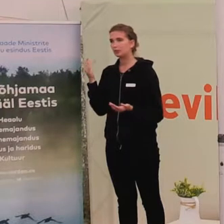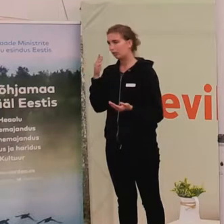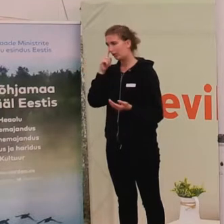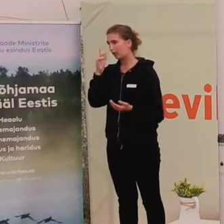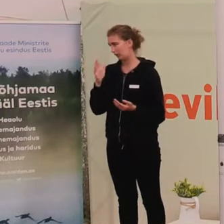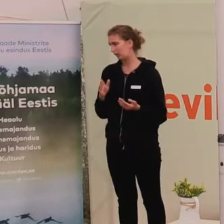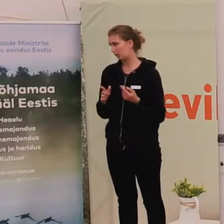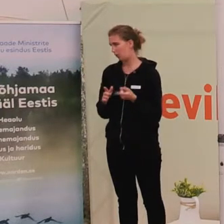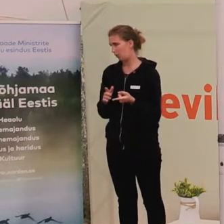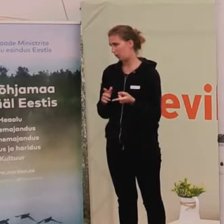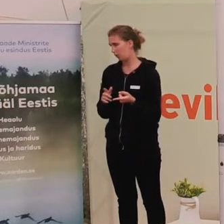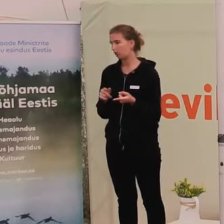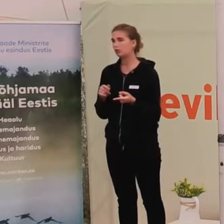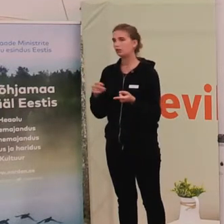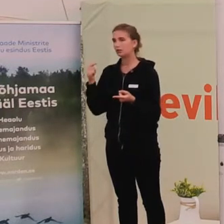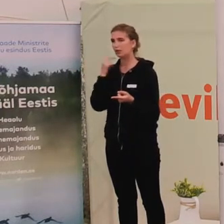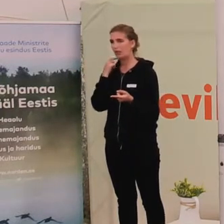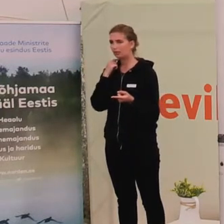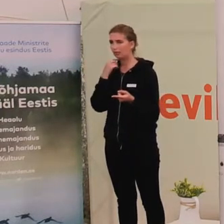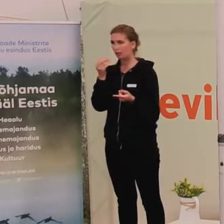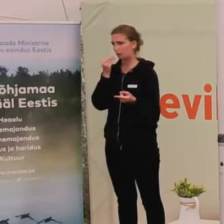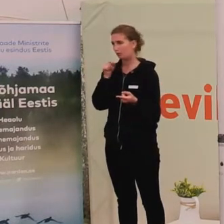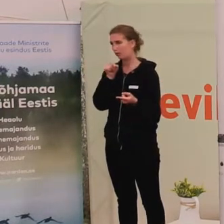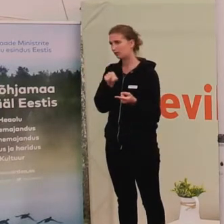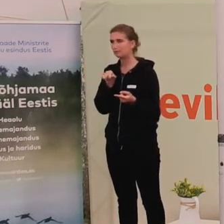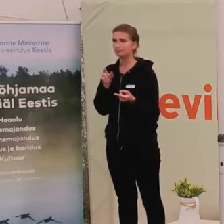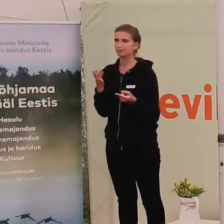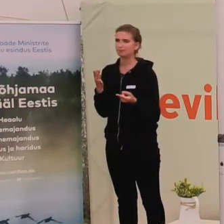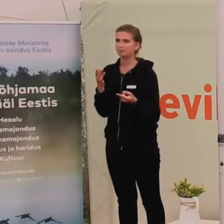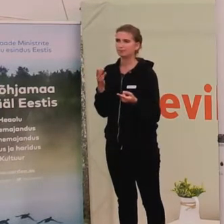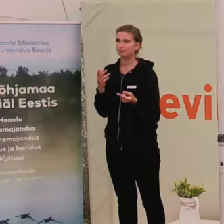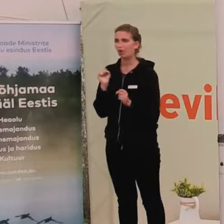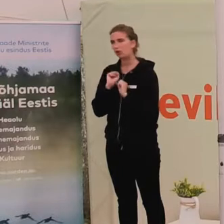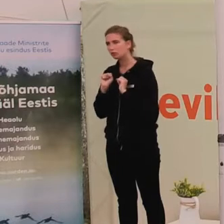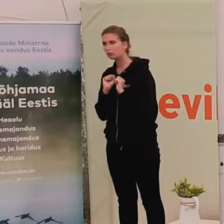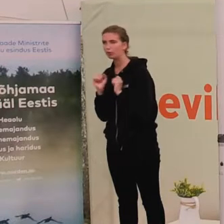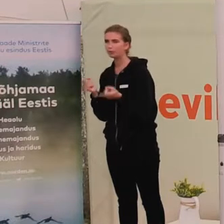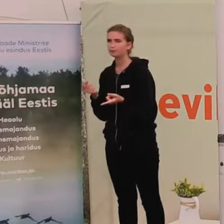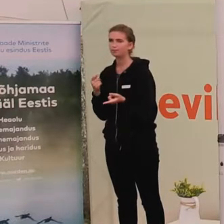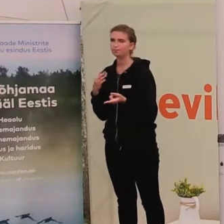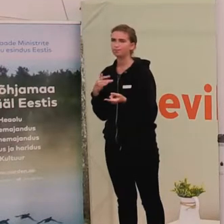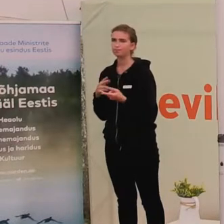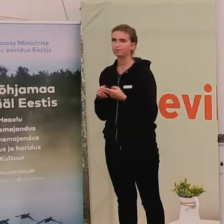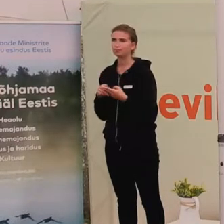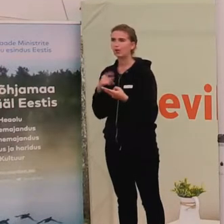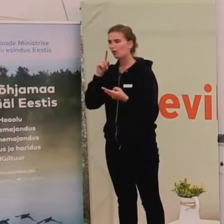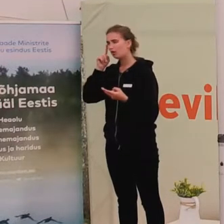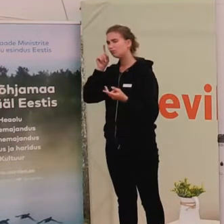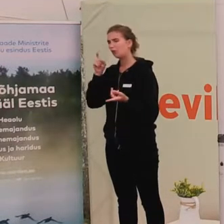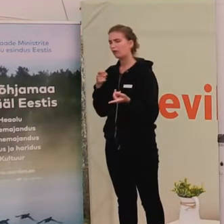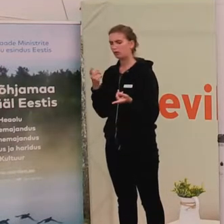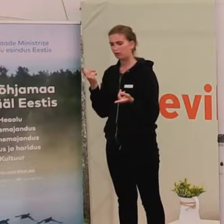climate, but those are the transports. I think the ones that Mika mentioned is the most important. But I